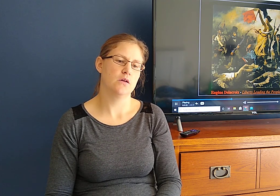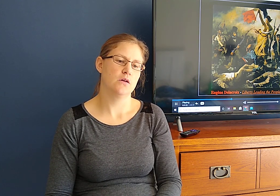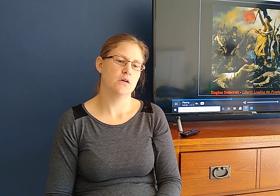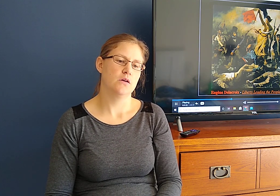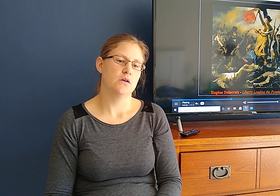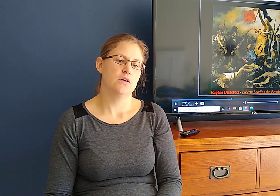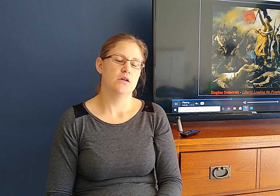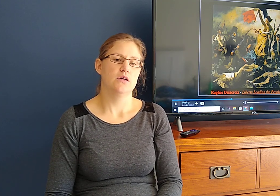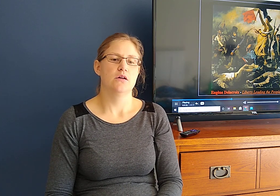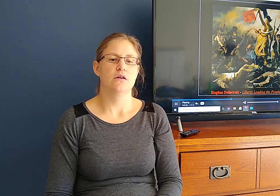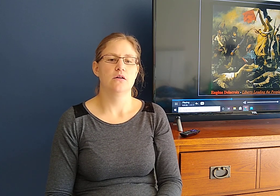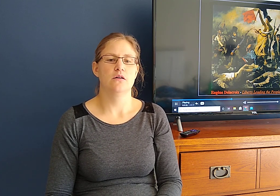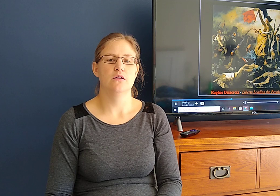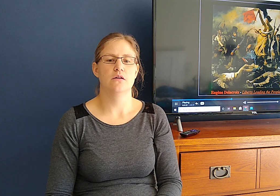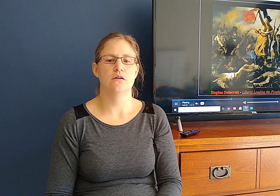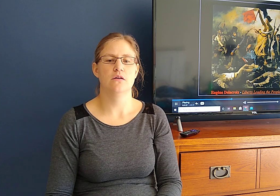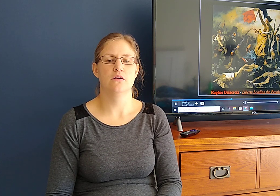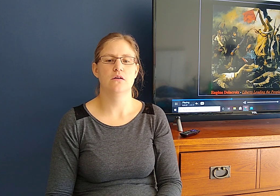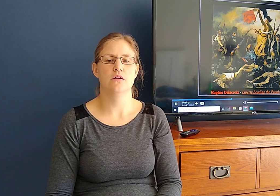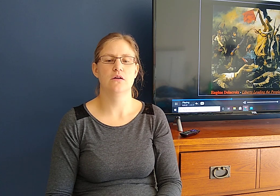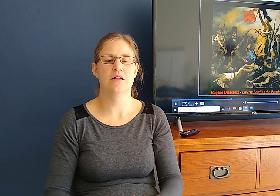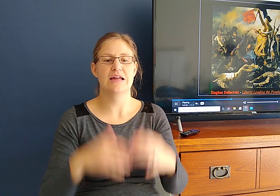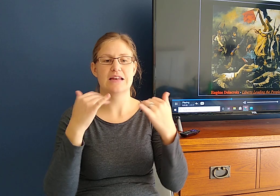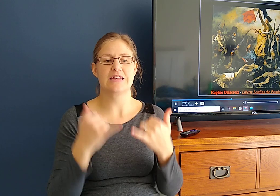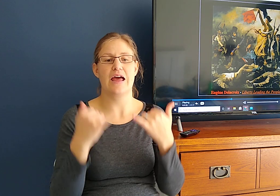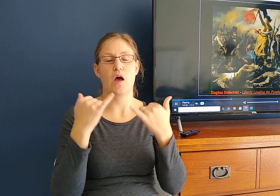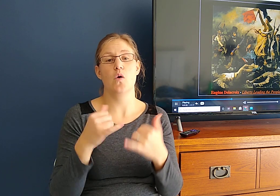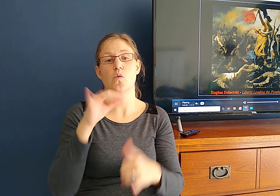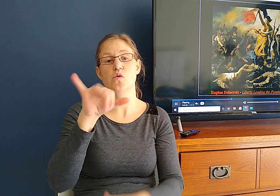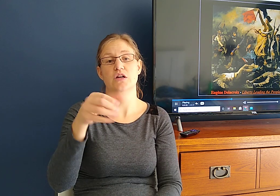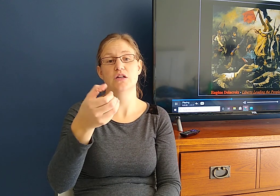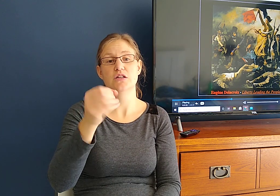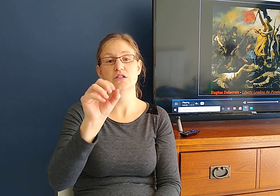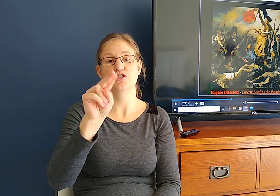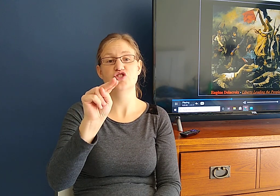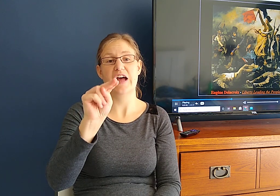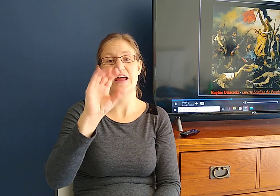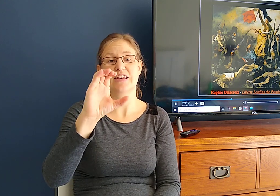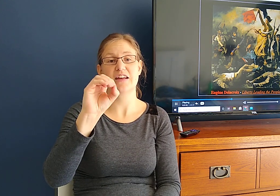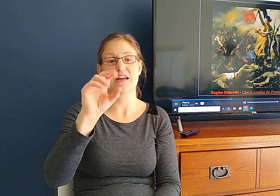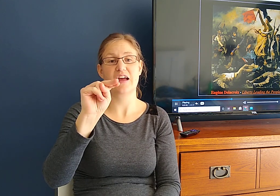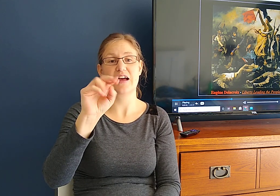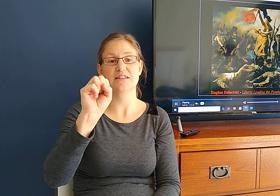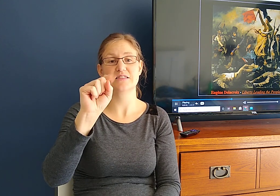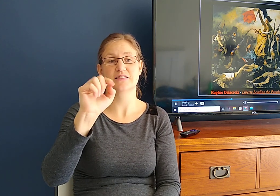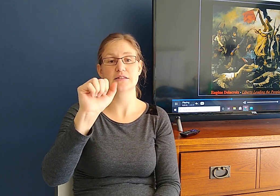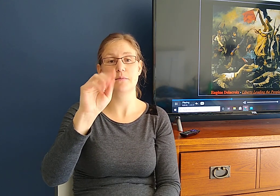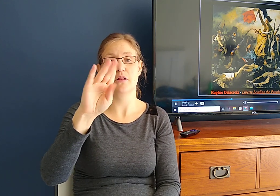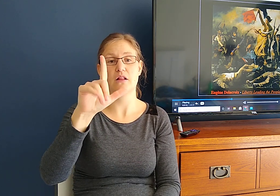Now, John Constable was a romantic English painter with an interest in landscape.